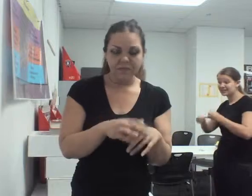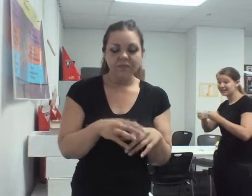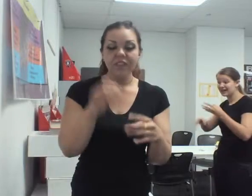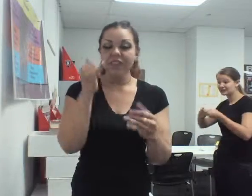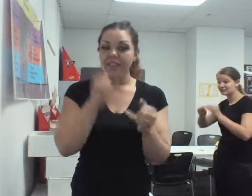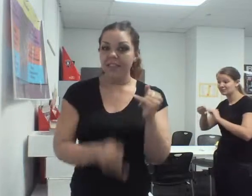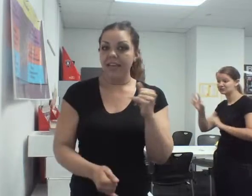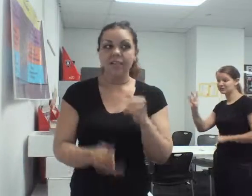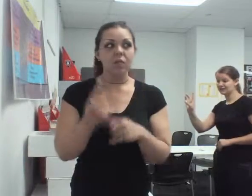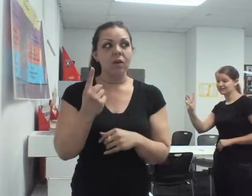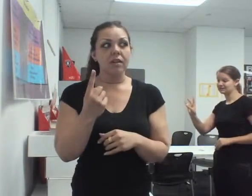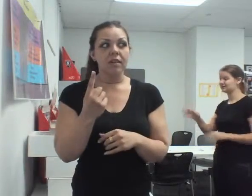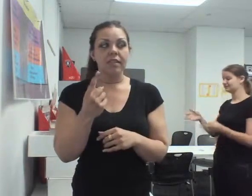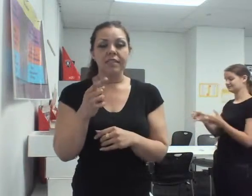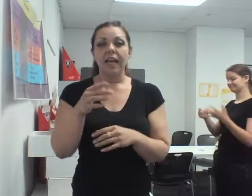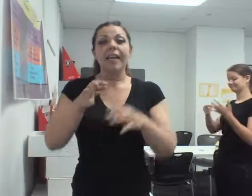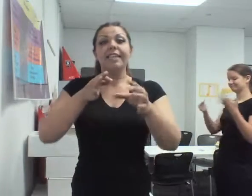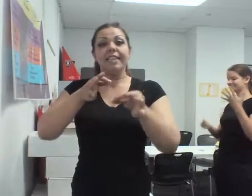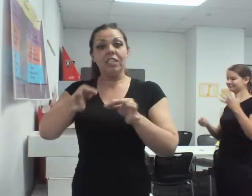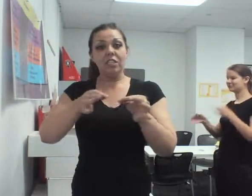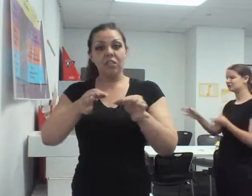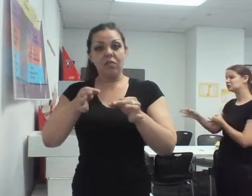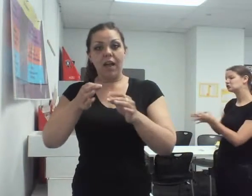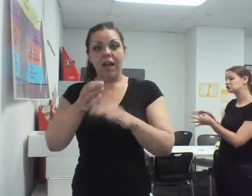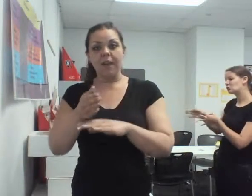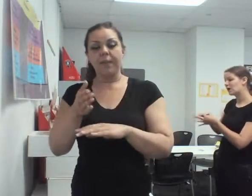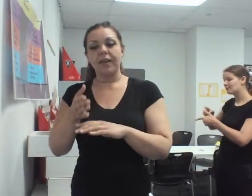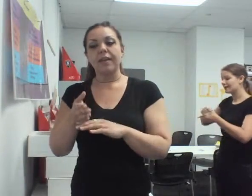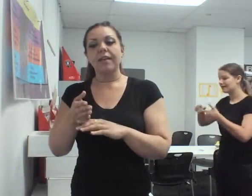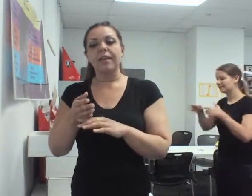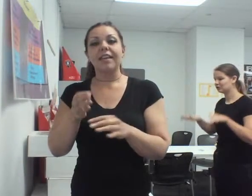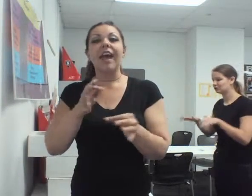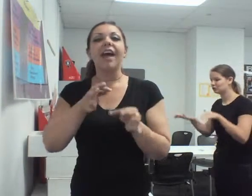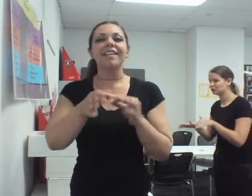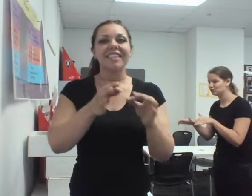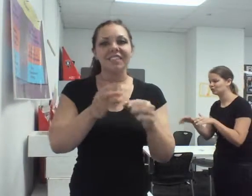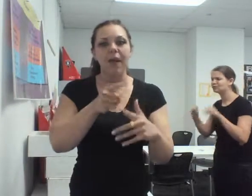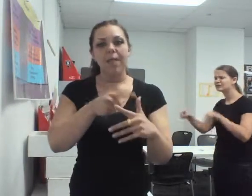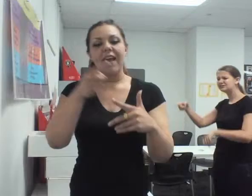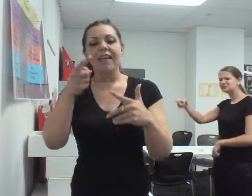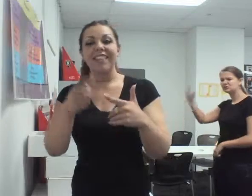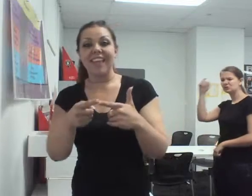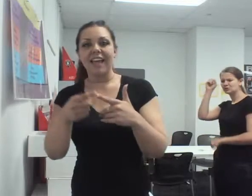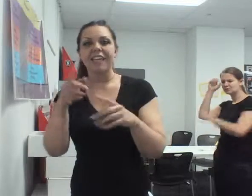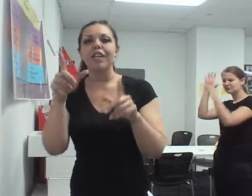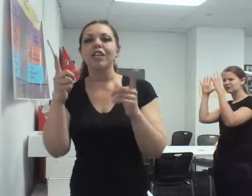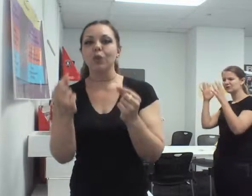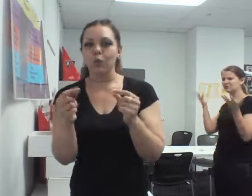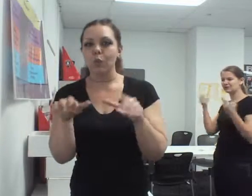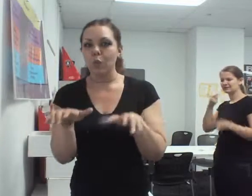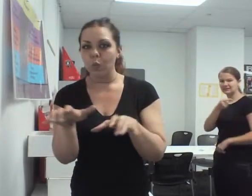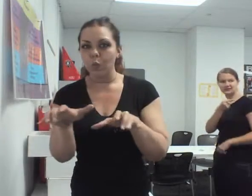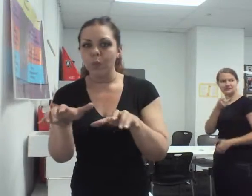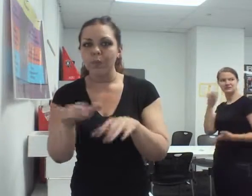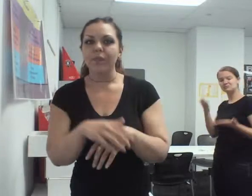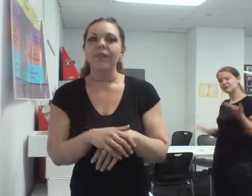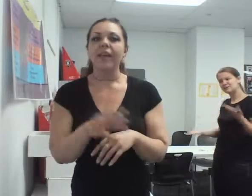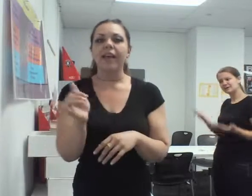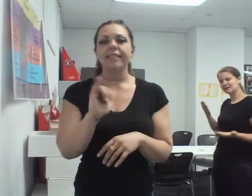do. Anybody think of what this might be if you're telling a story in ASL and you're using a strategy